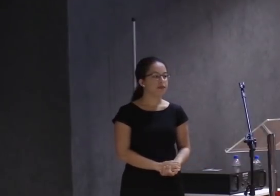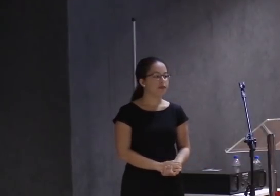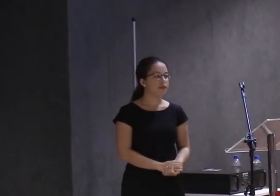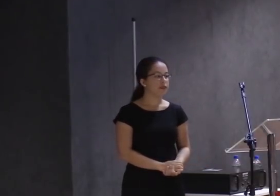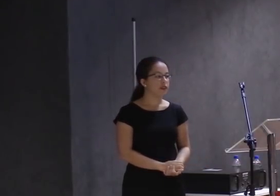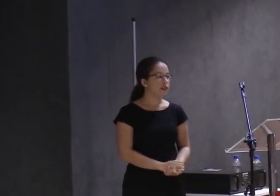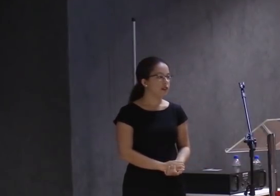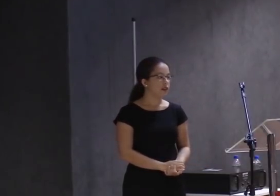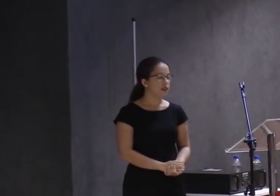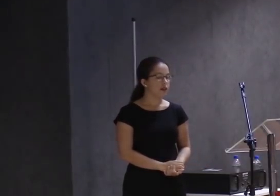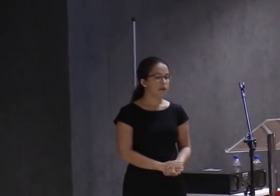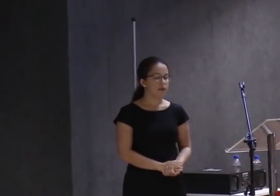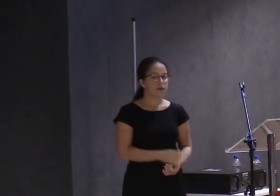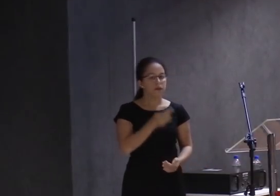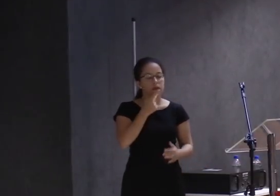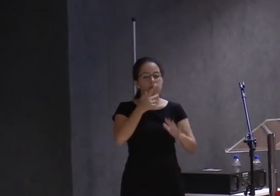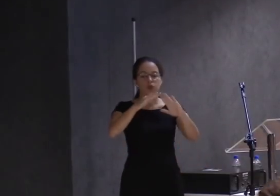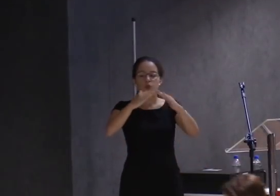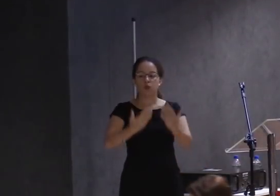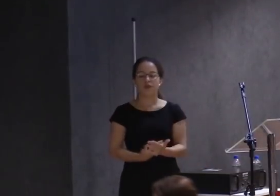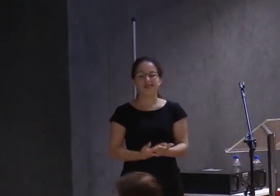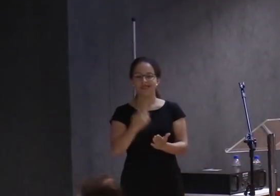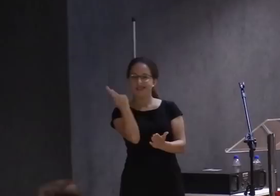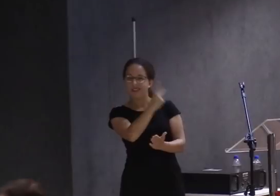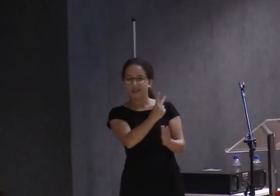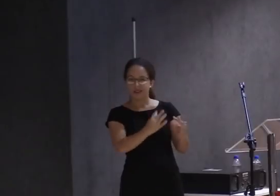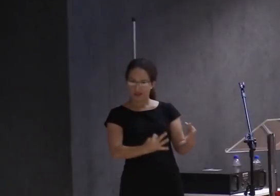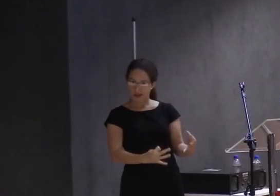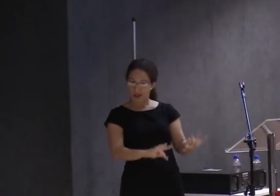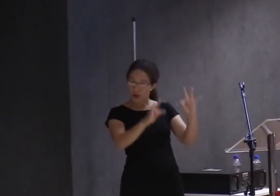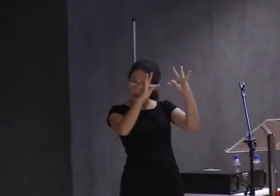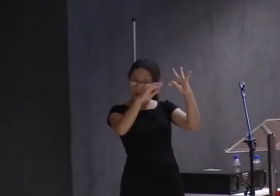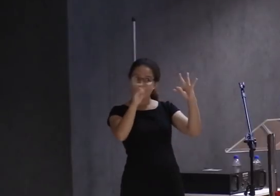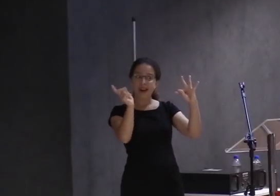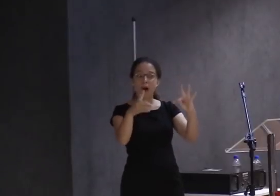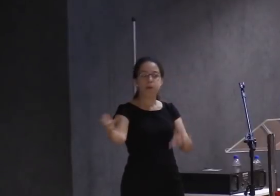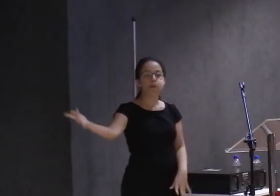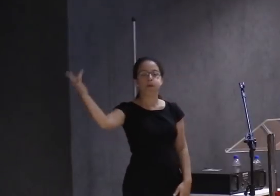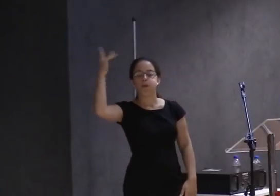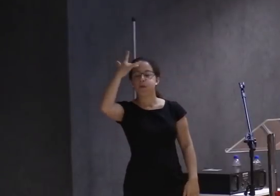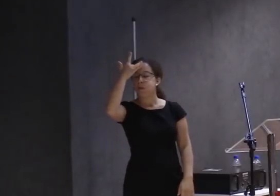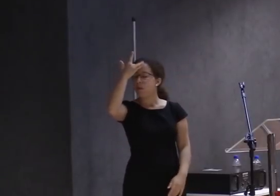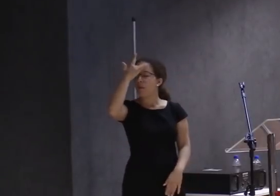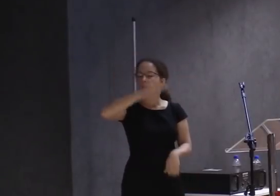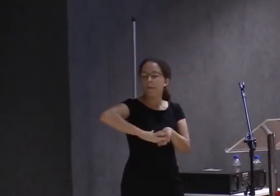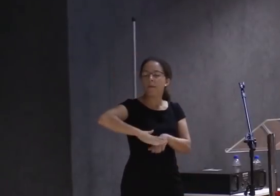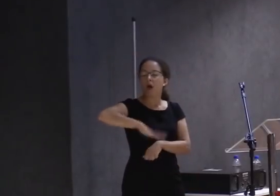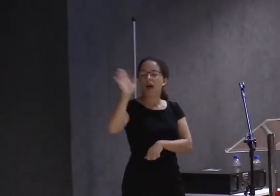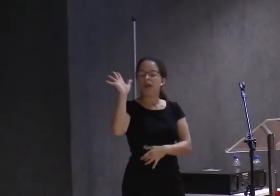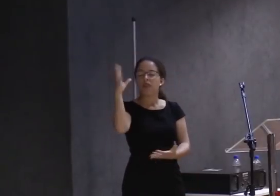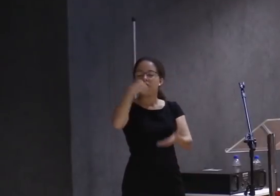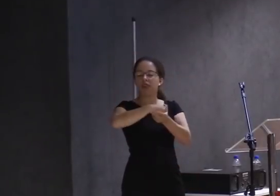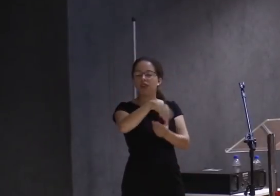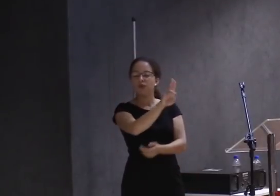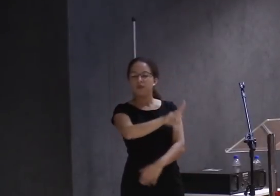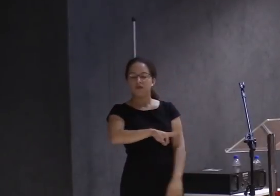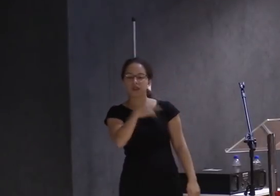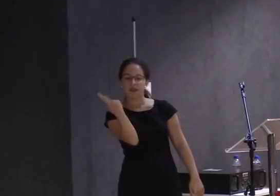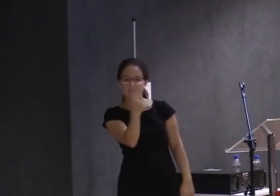school. A escola de tecnologia deles, os cursos de tecnologia são os maiores na universidade